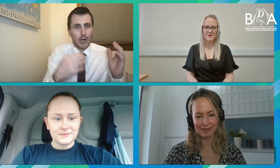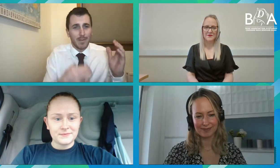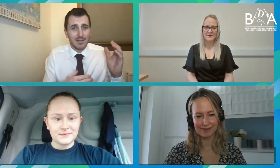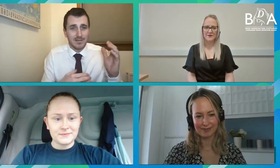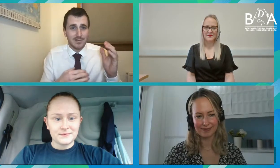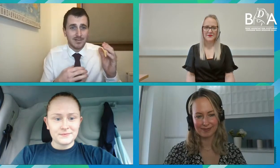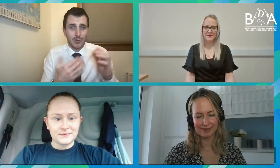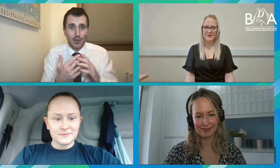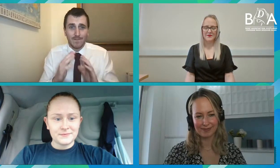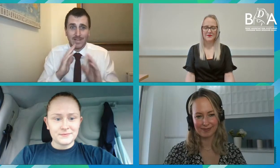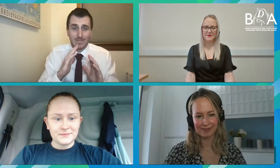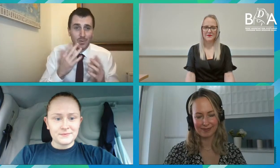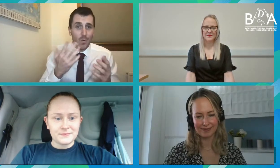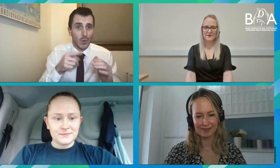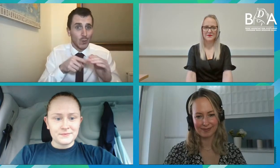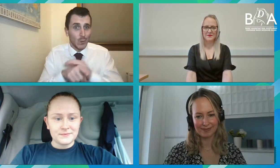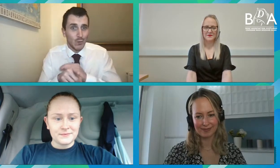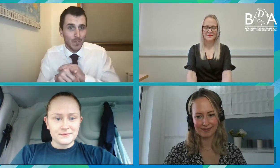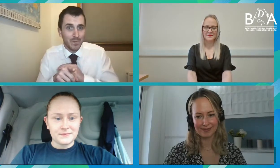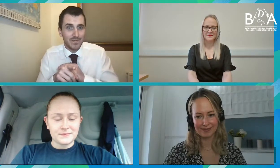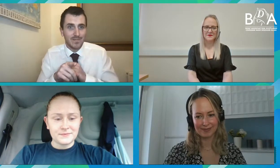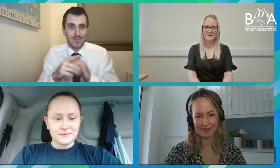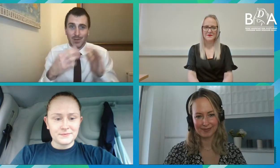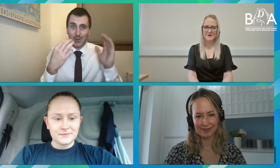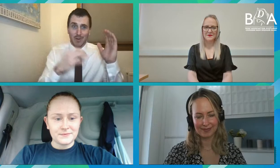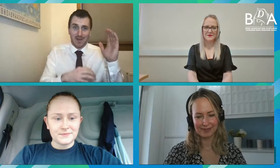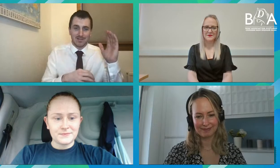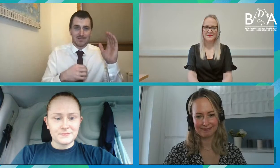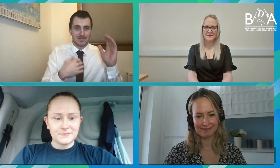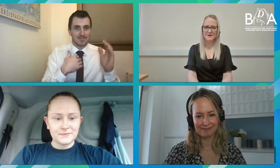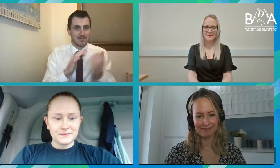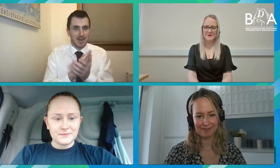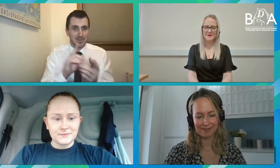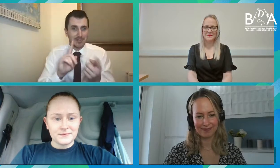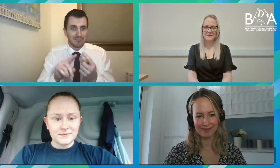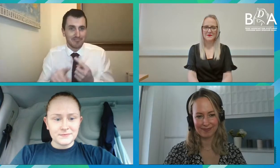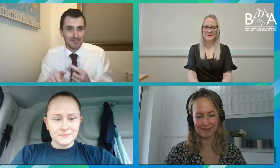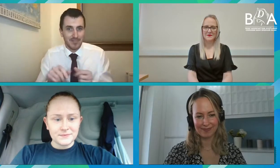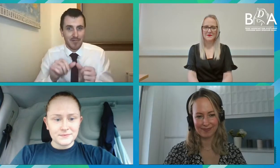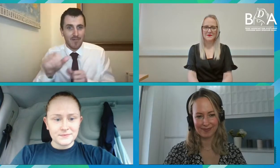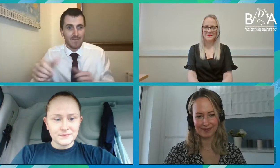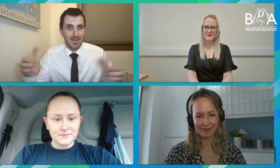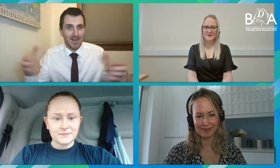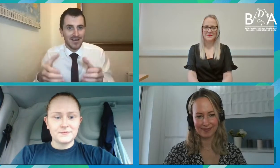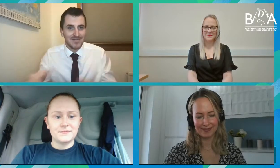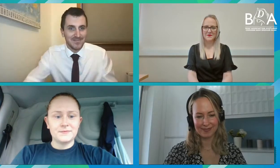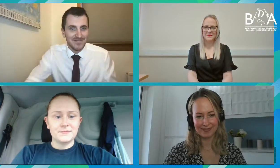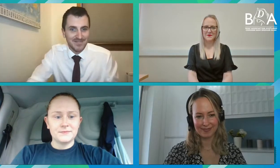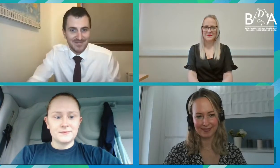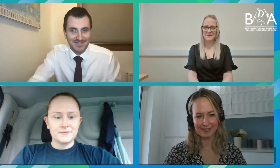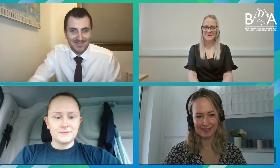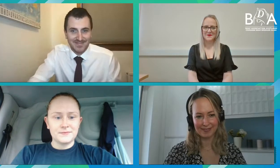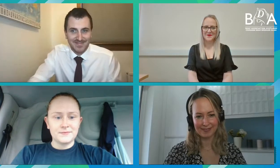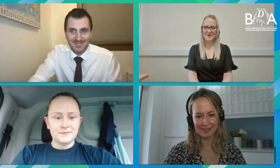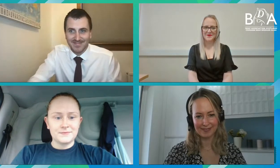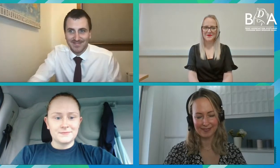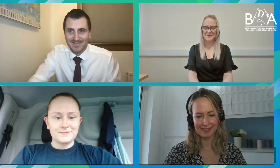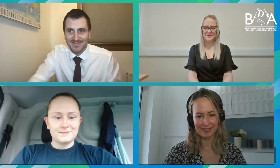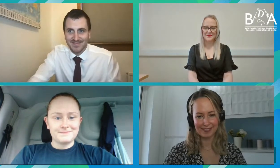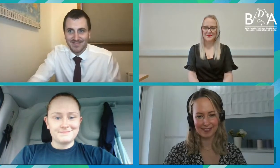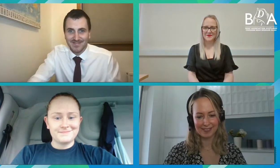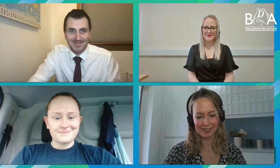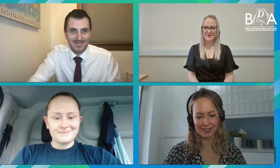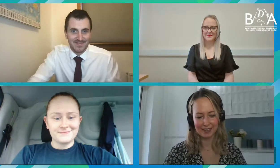pathway, and then we'll have a final group discussion. So please remember to add your comments. We'll be happy to discuss your